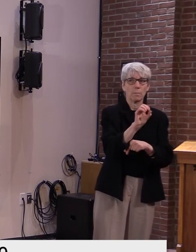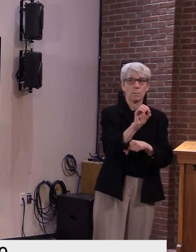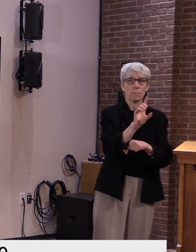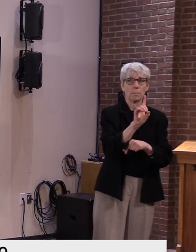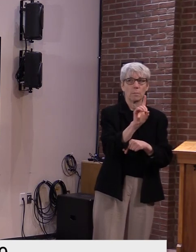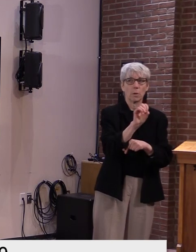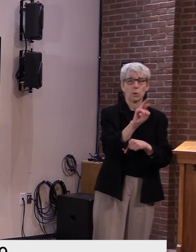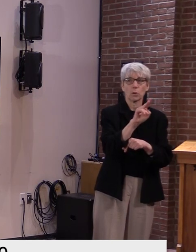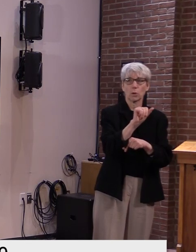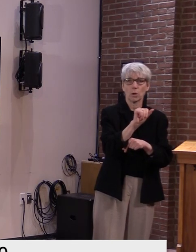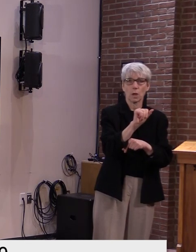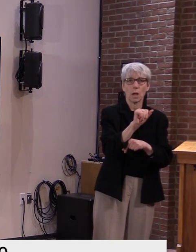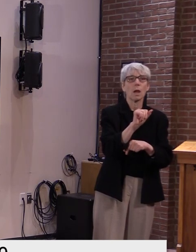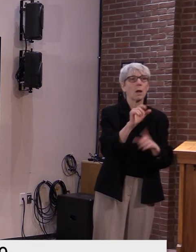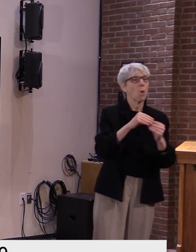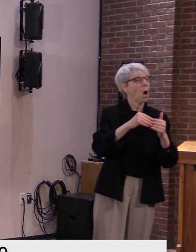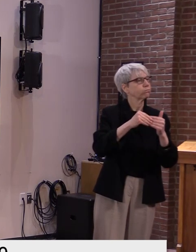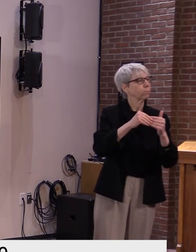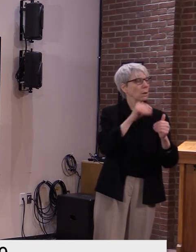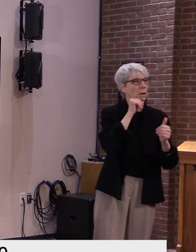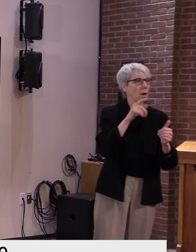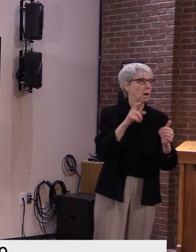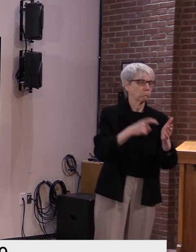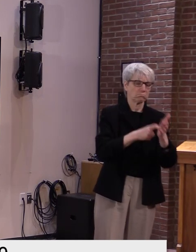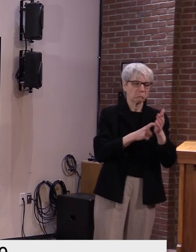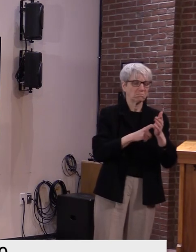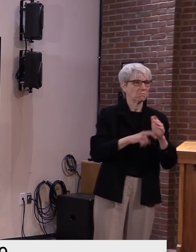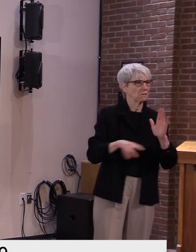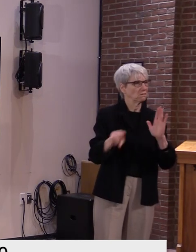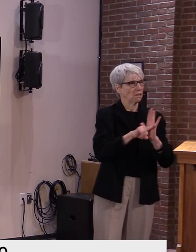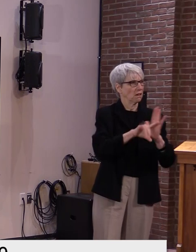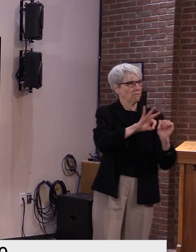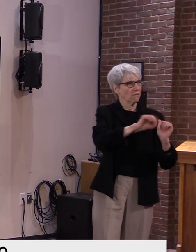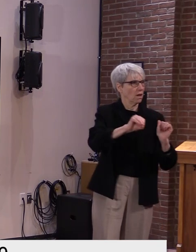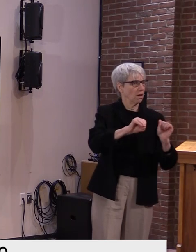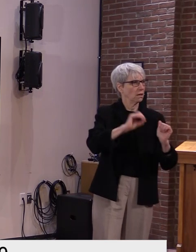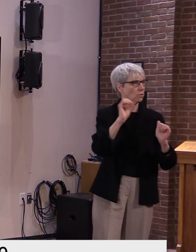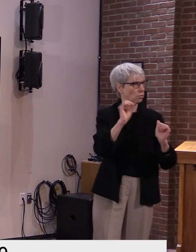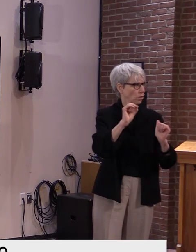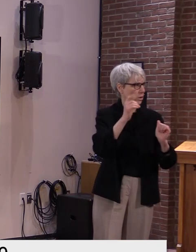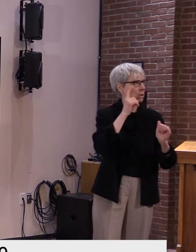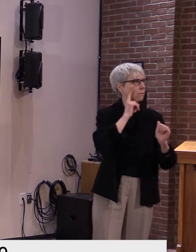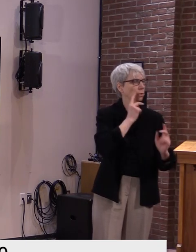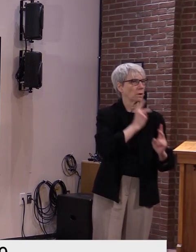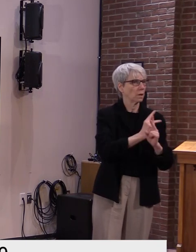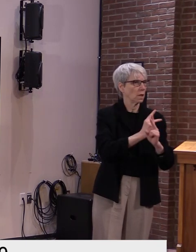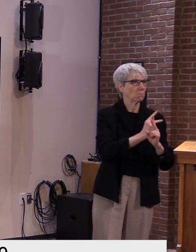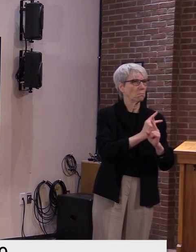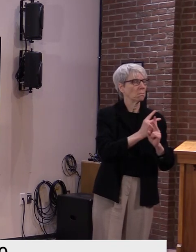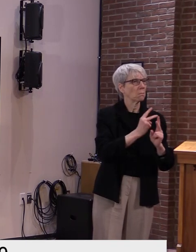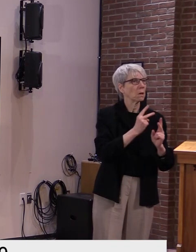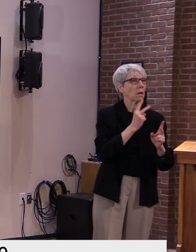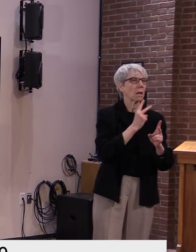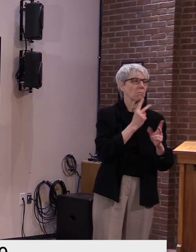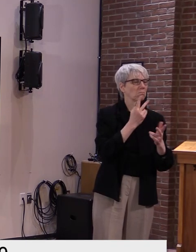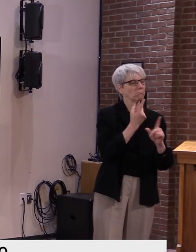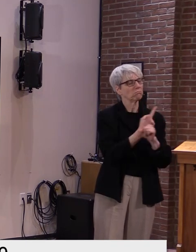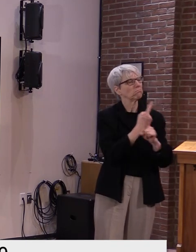doesn't require that to be stored at a low temperature like the Pfizer vaccine. And we're hearing that there are other